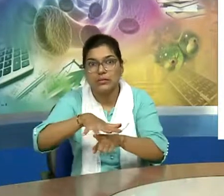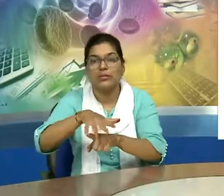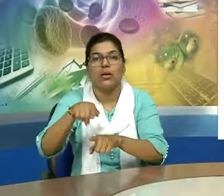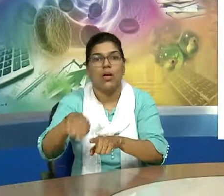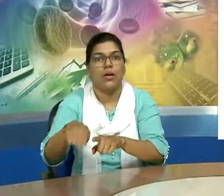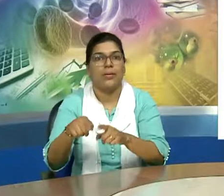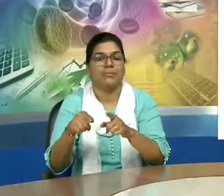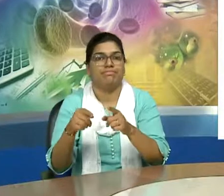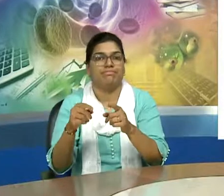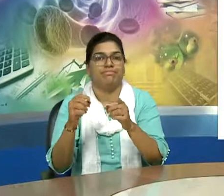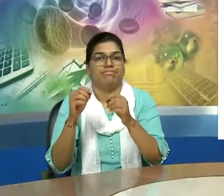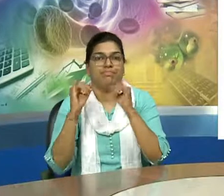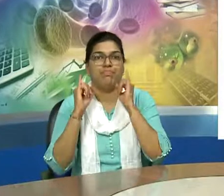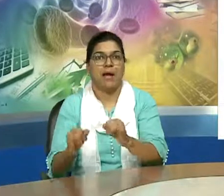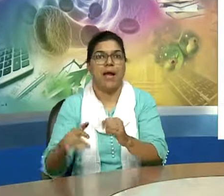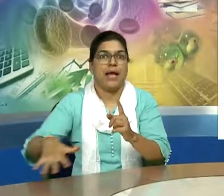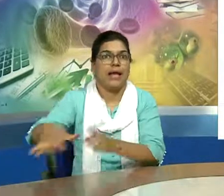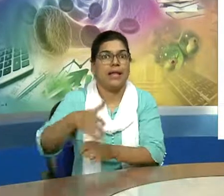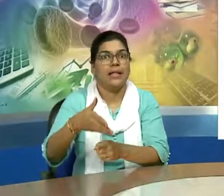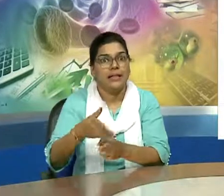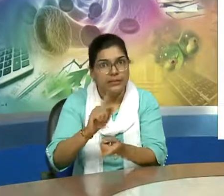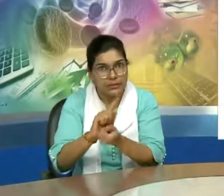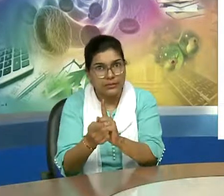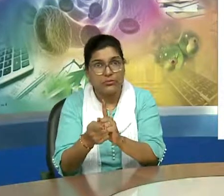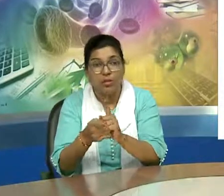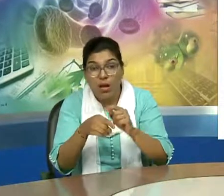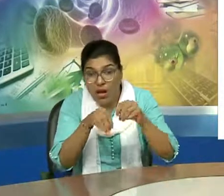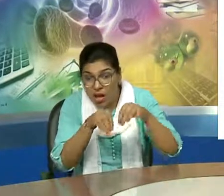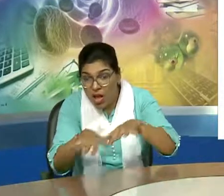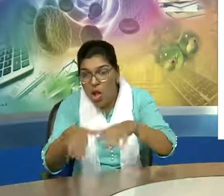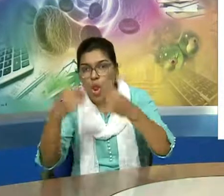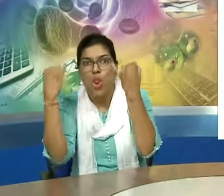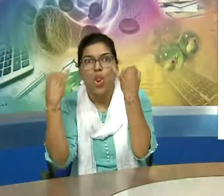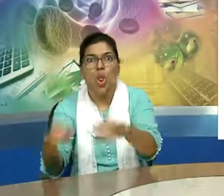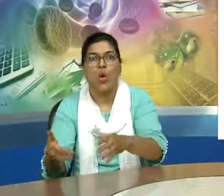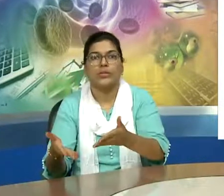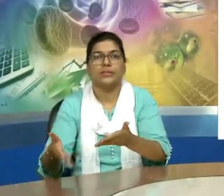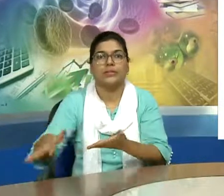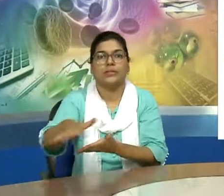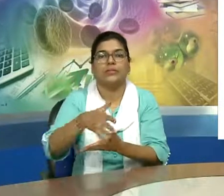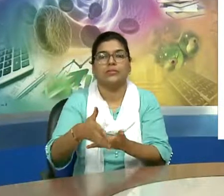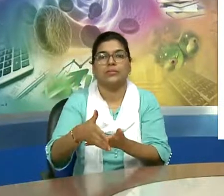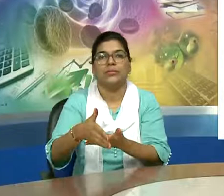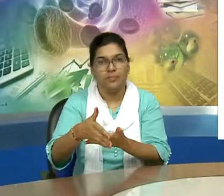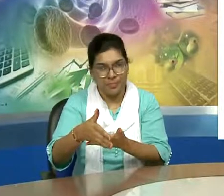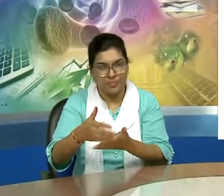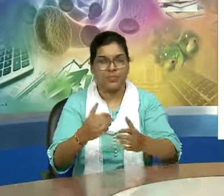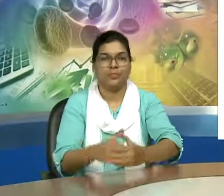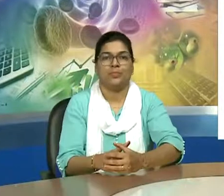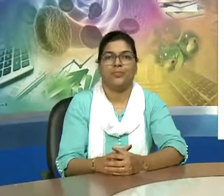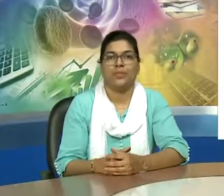and that extincted because of the pollution of the water body.